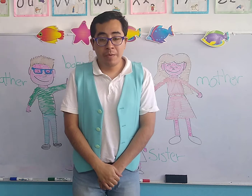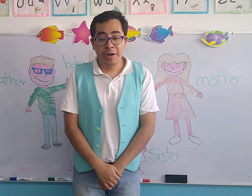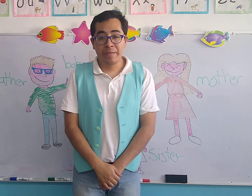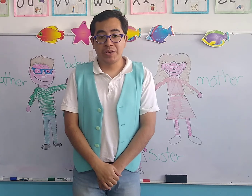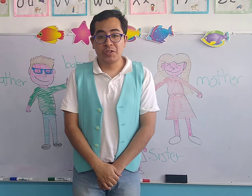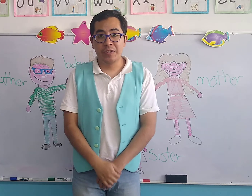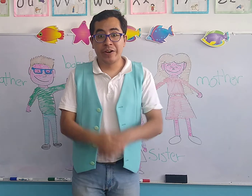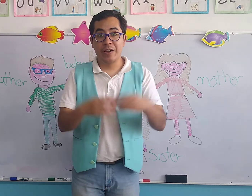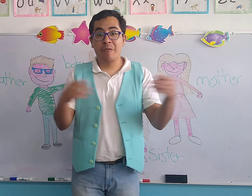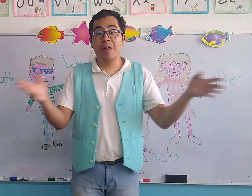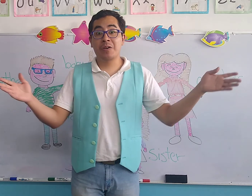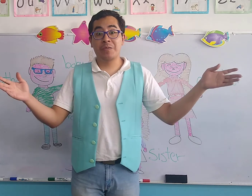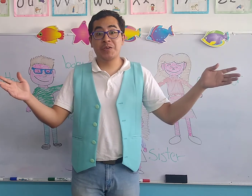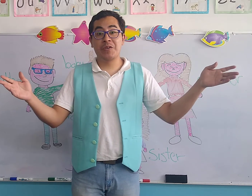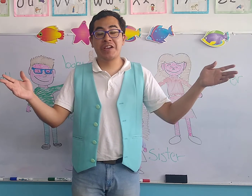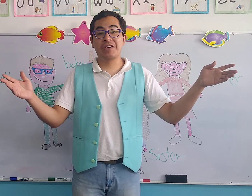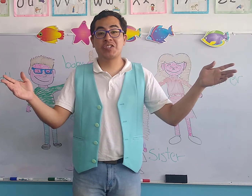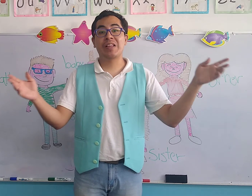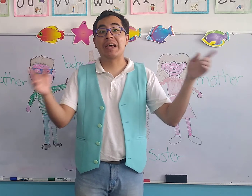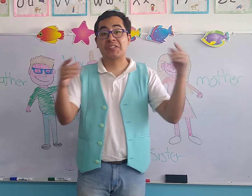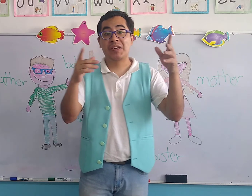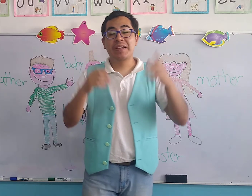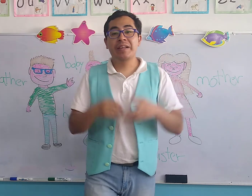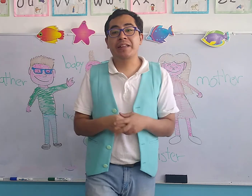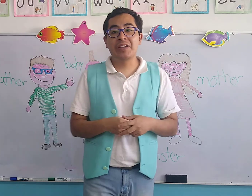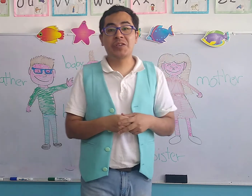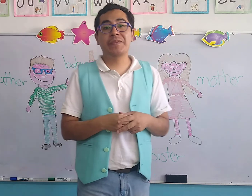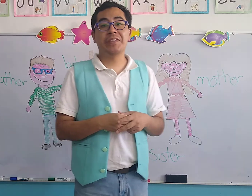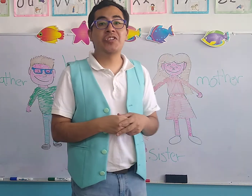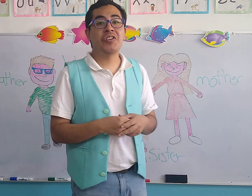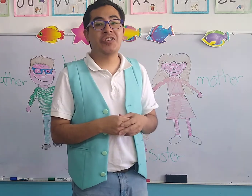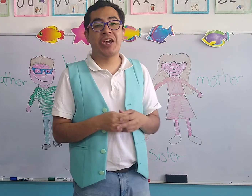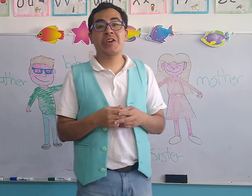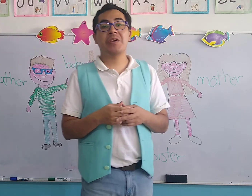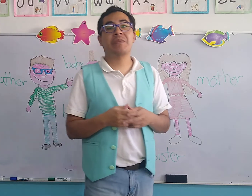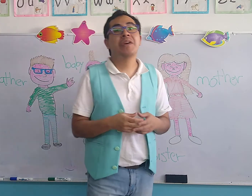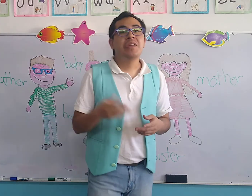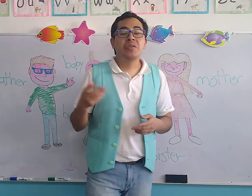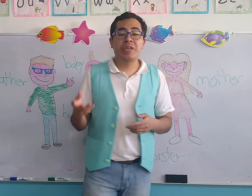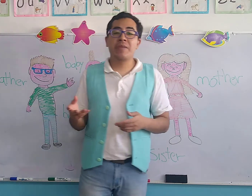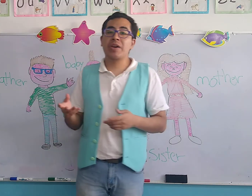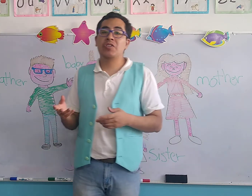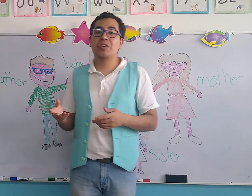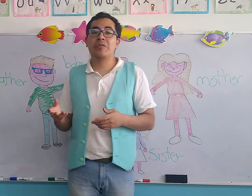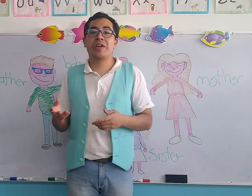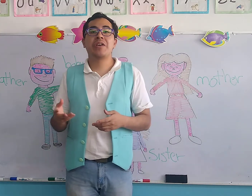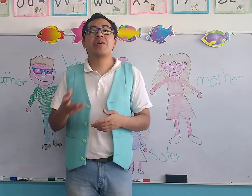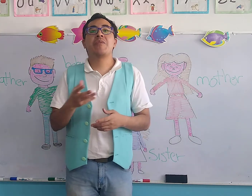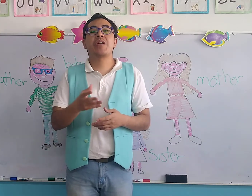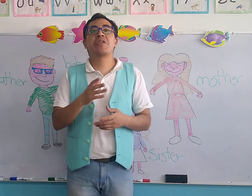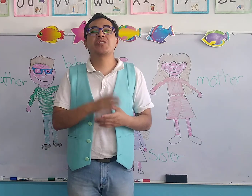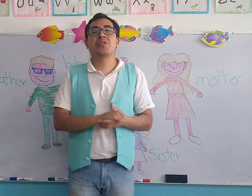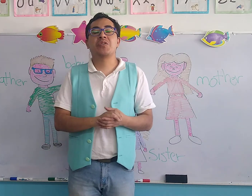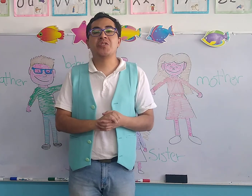Good morning, my children, and welcome to your English class, the class of the teacher Jacob. Today, my children, we're going to